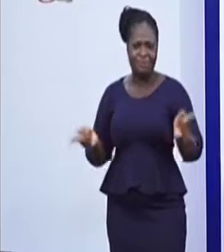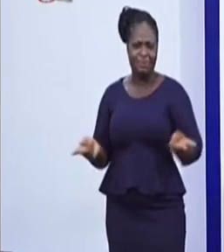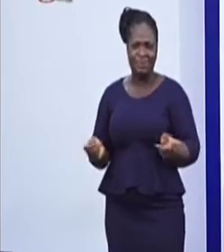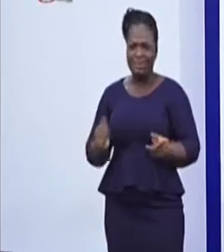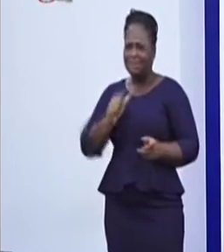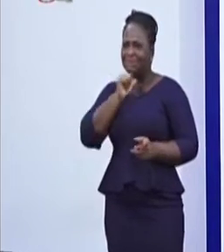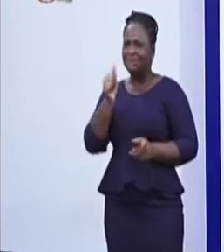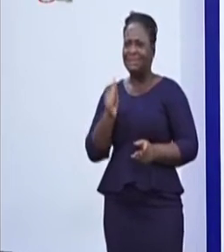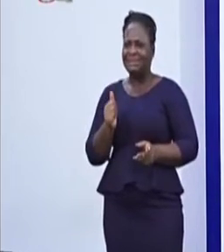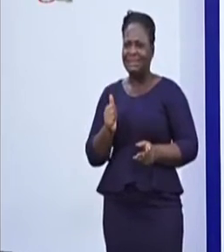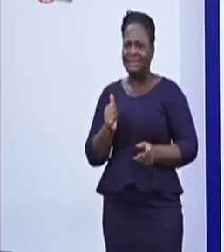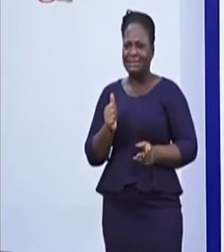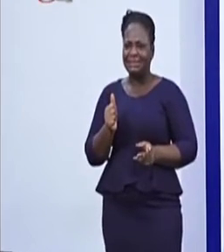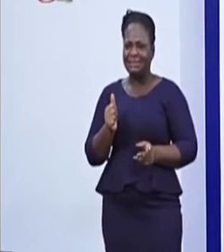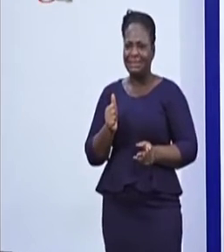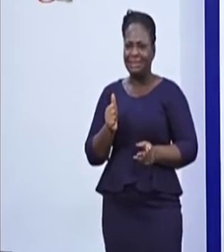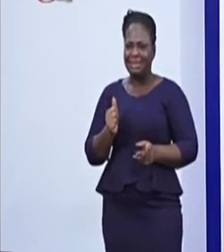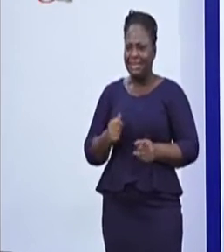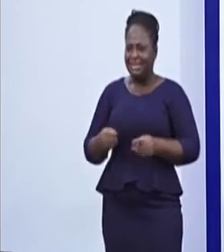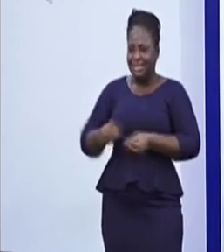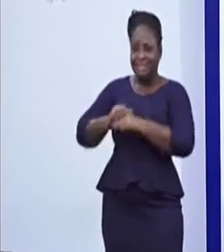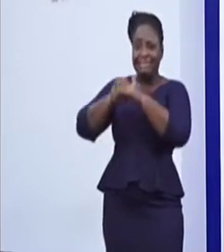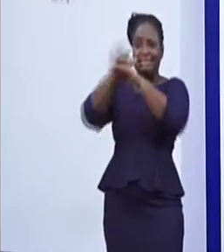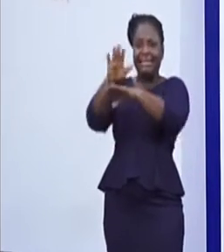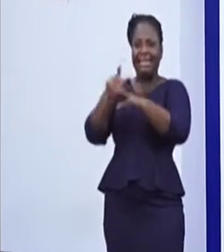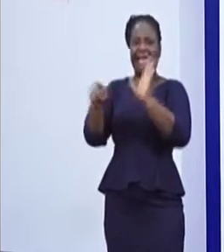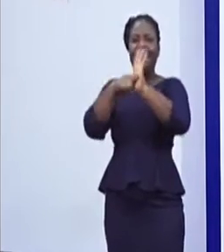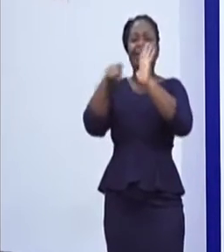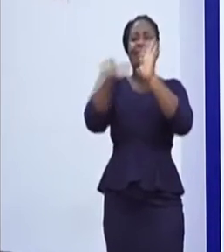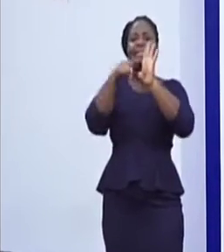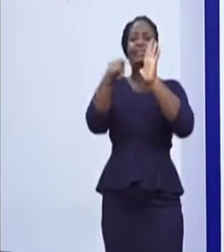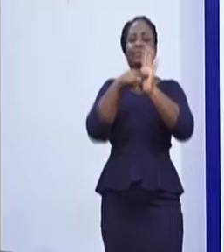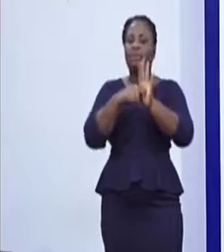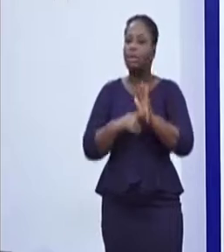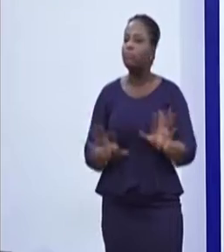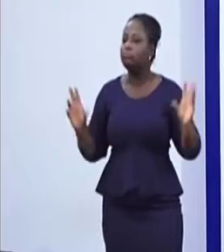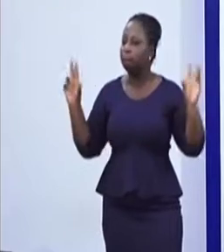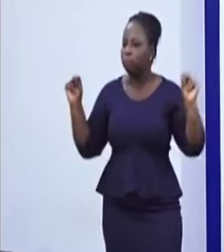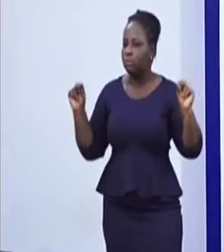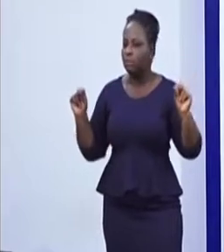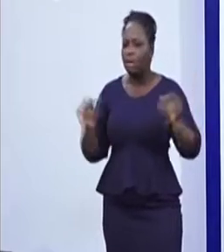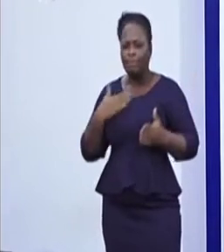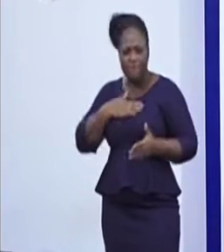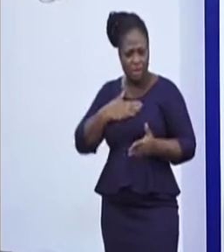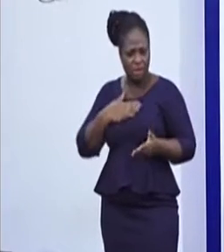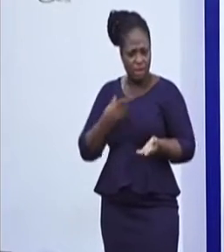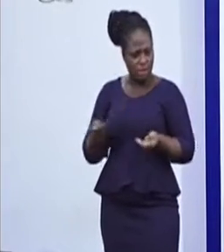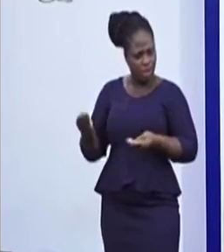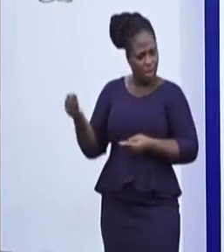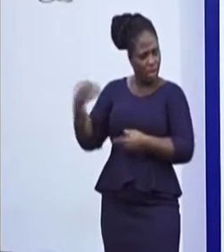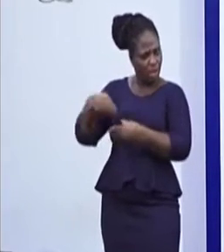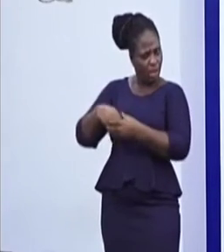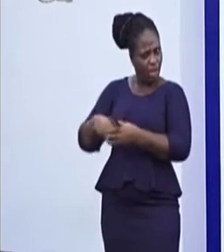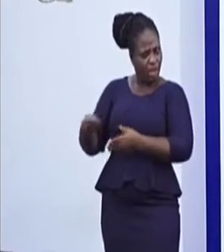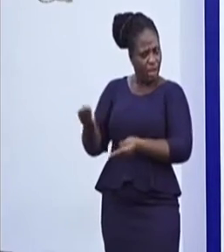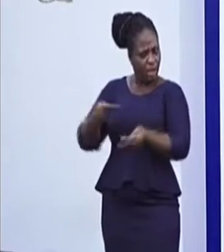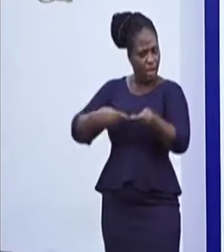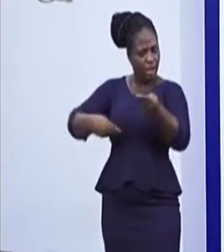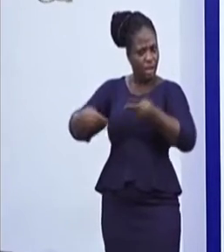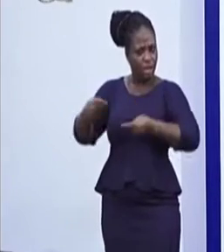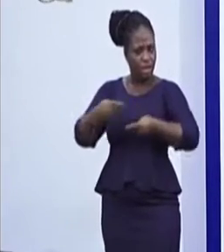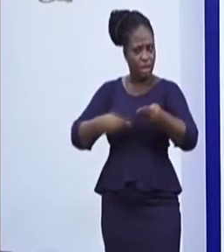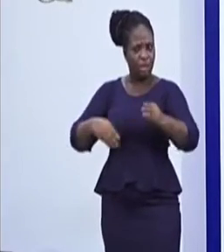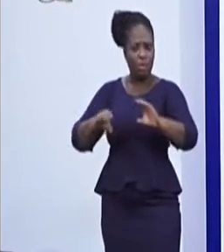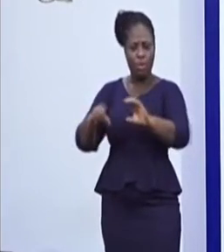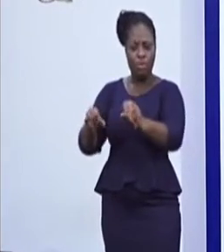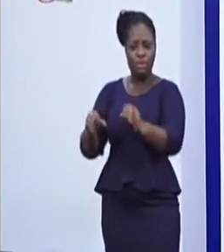Don't highlight the negative so much. Let's engage the social influencers and community